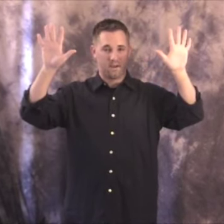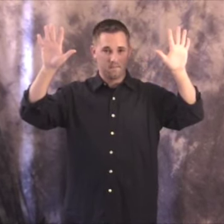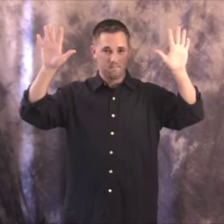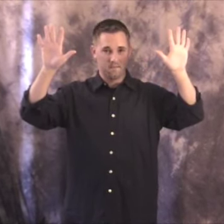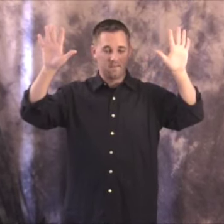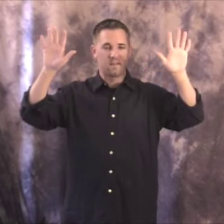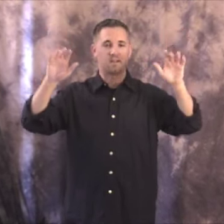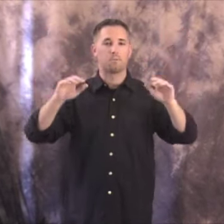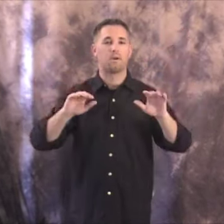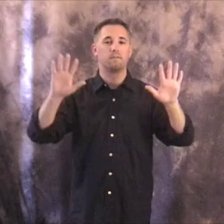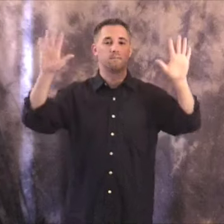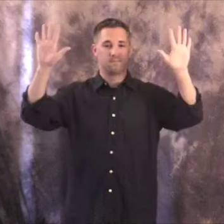Okay? The next part.